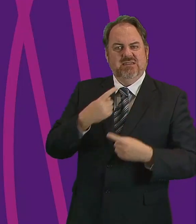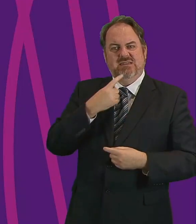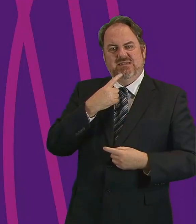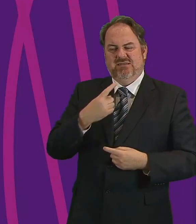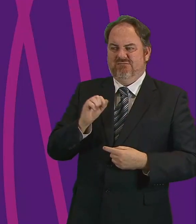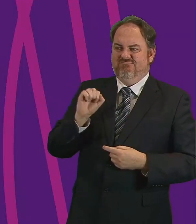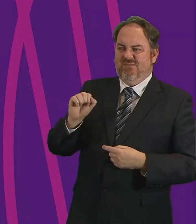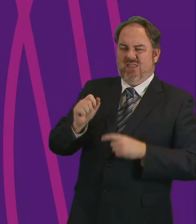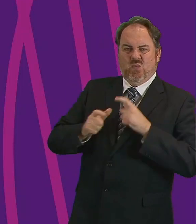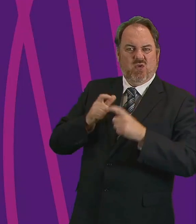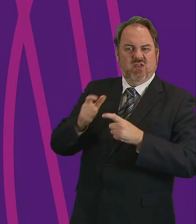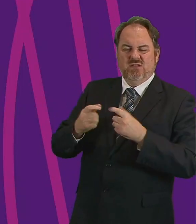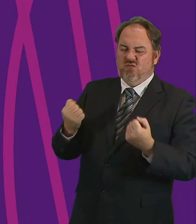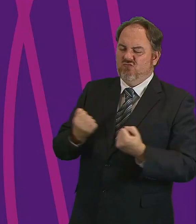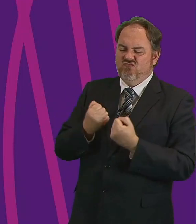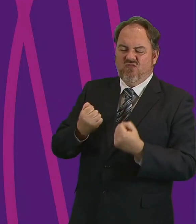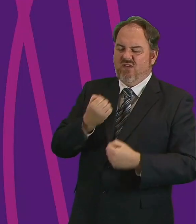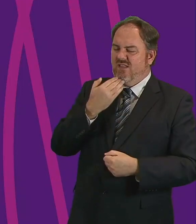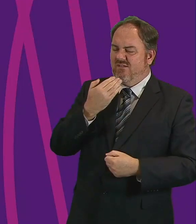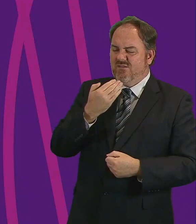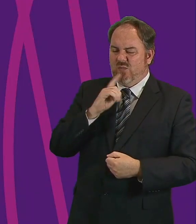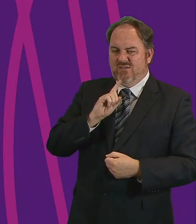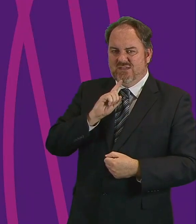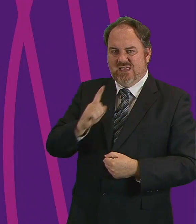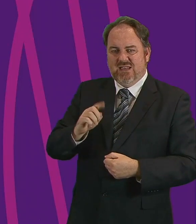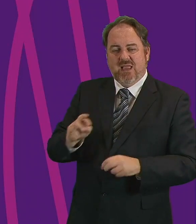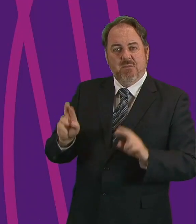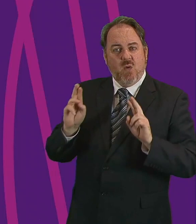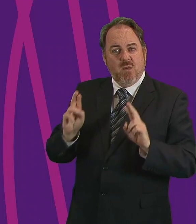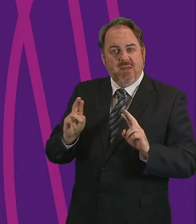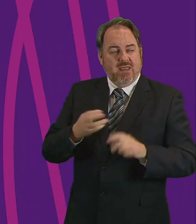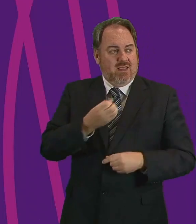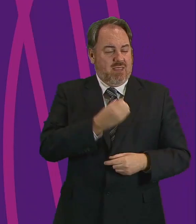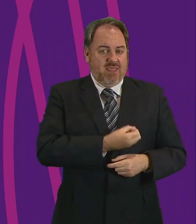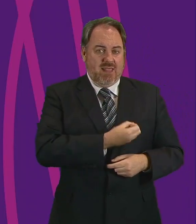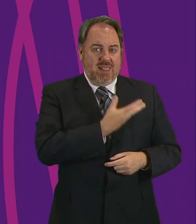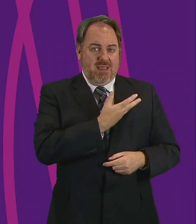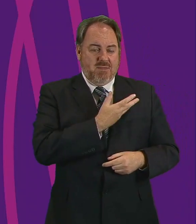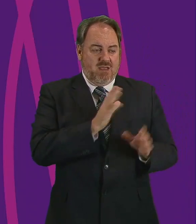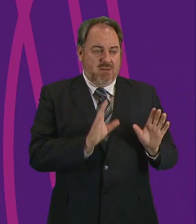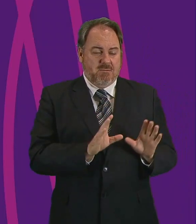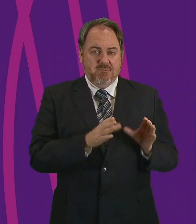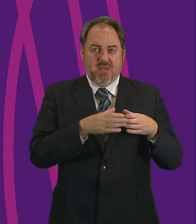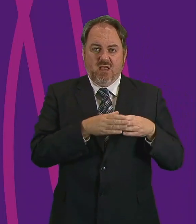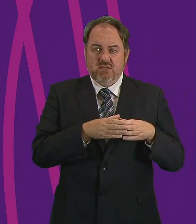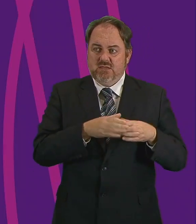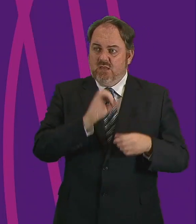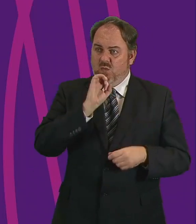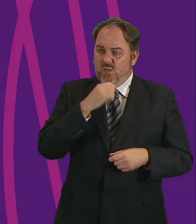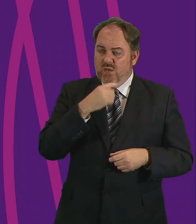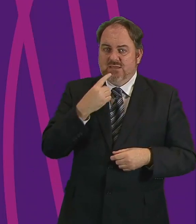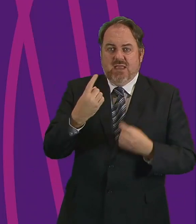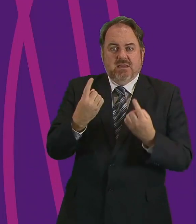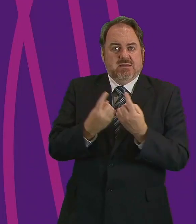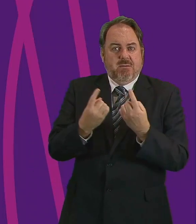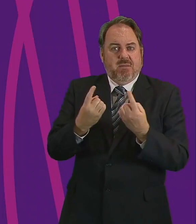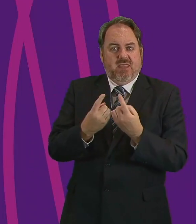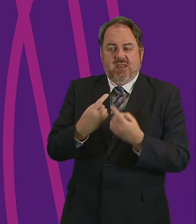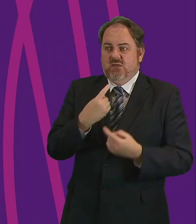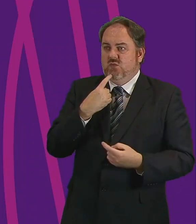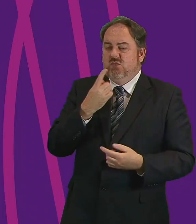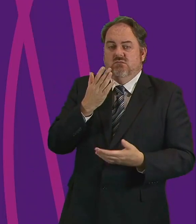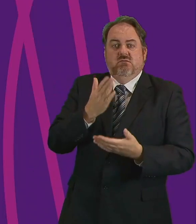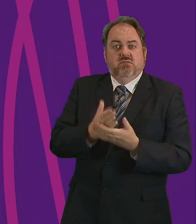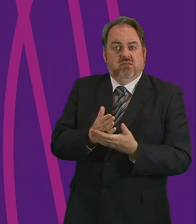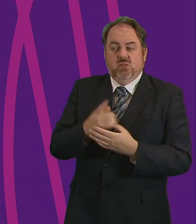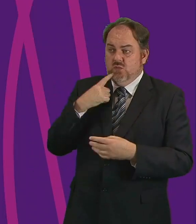quite strong enough. I hope that in their closing speech, the Labour Party might confirm that where they say that